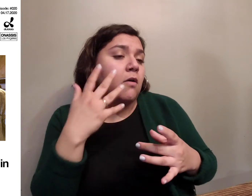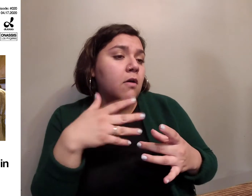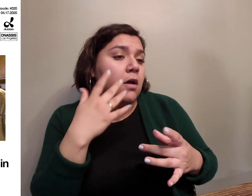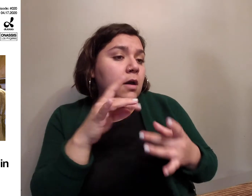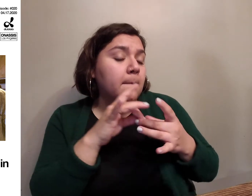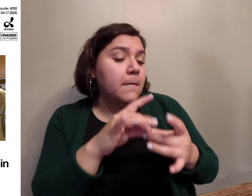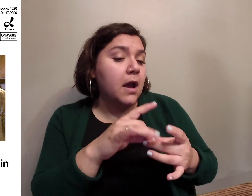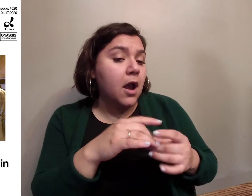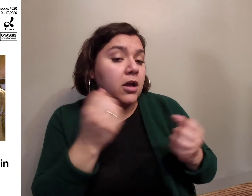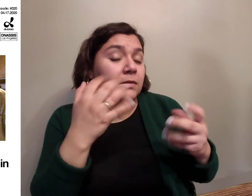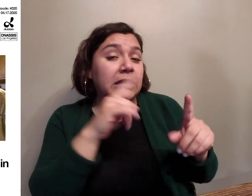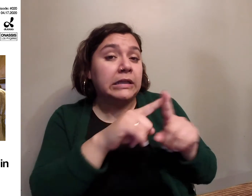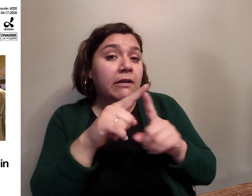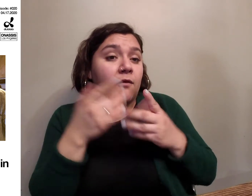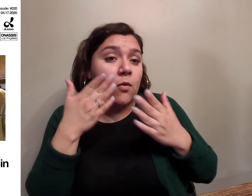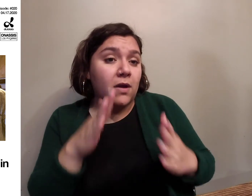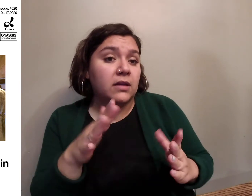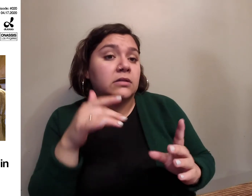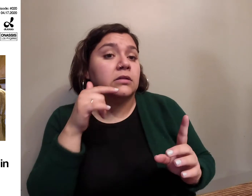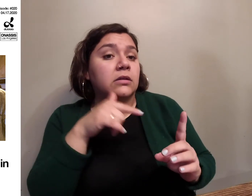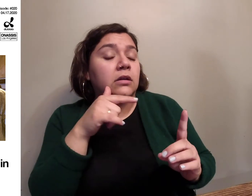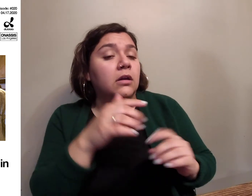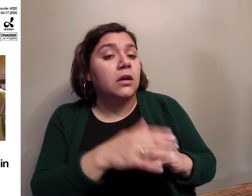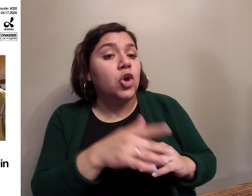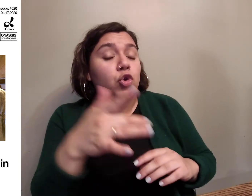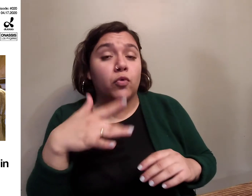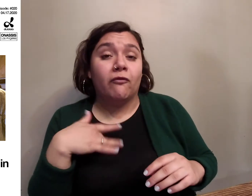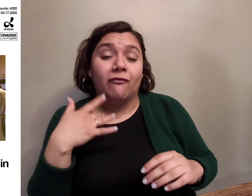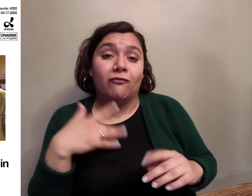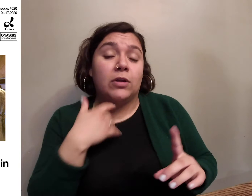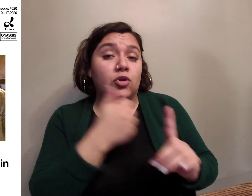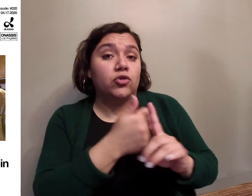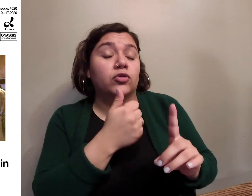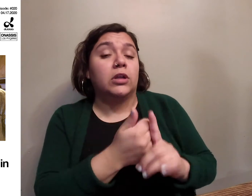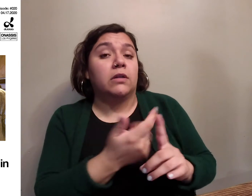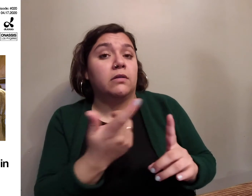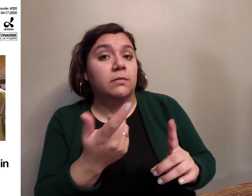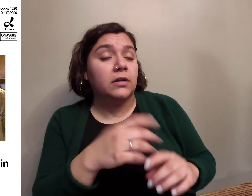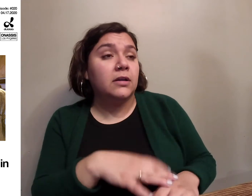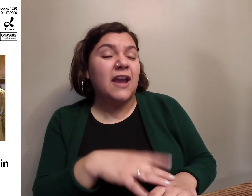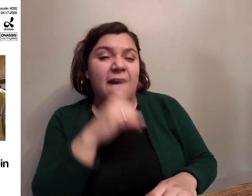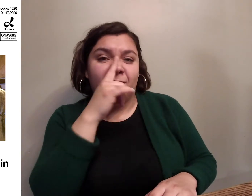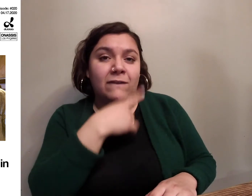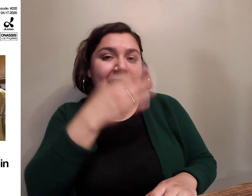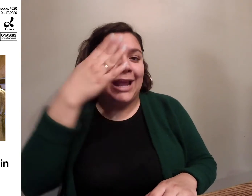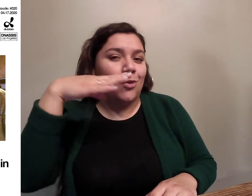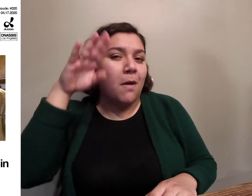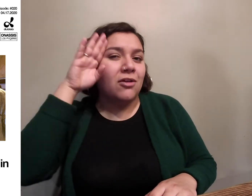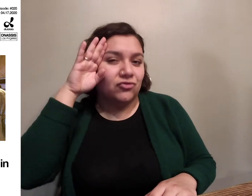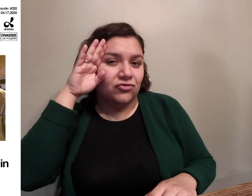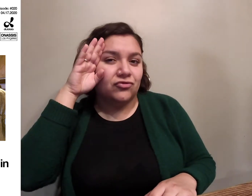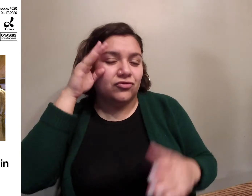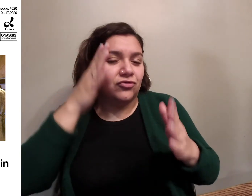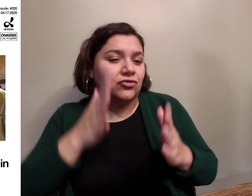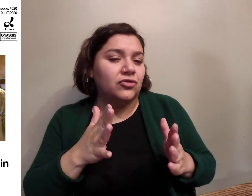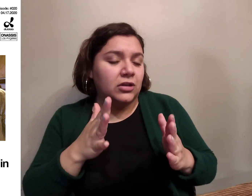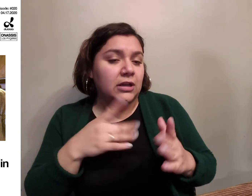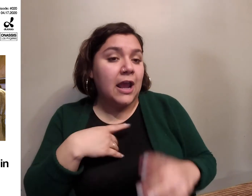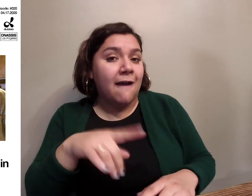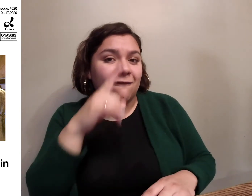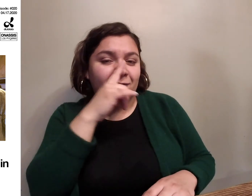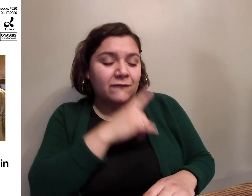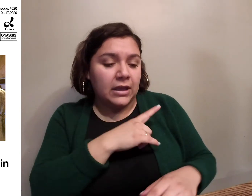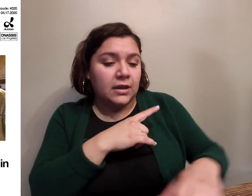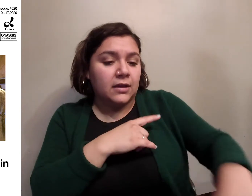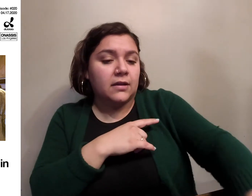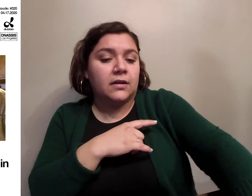which you feel yourself to be a fake anthropologist or a fake. Oh yeah, I'm a fake academic. A